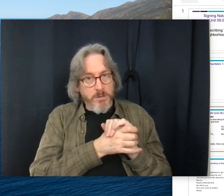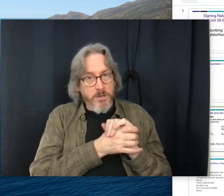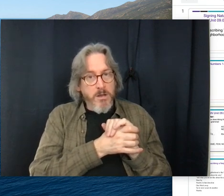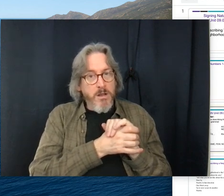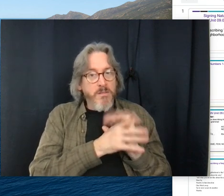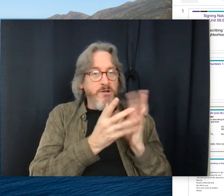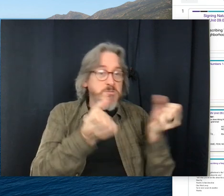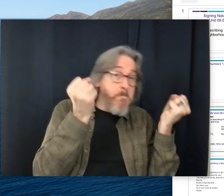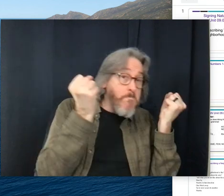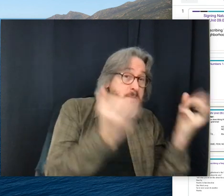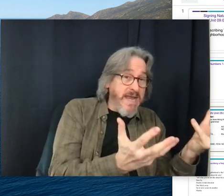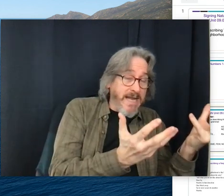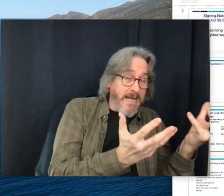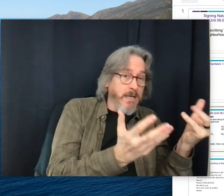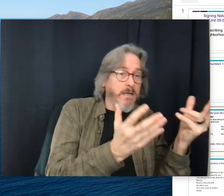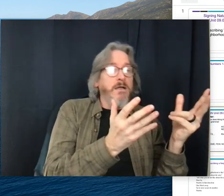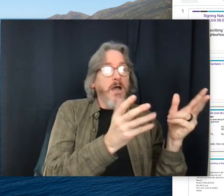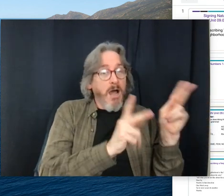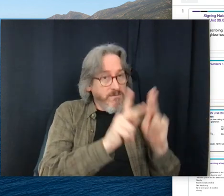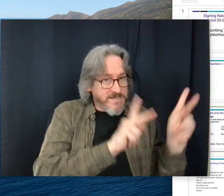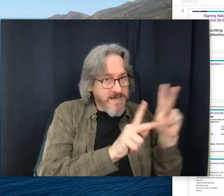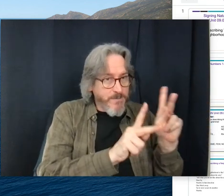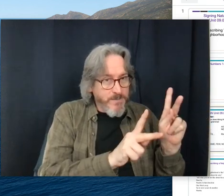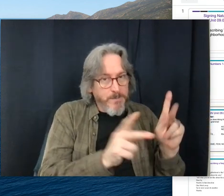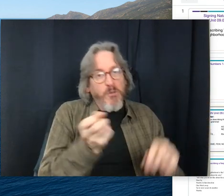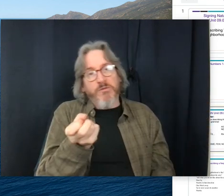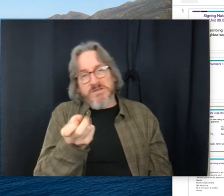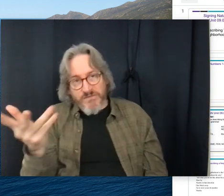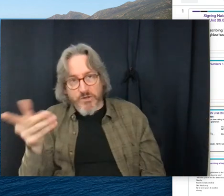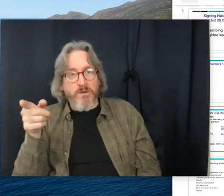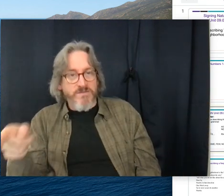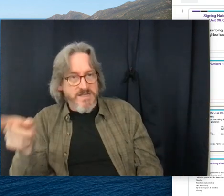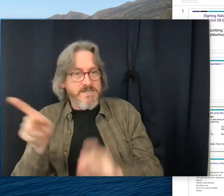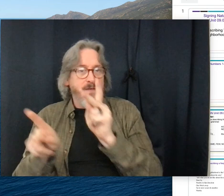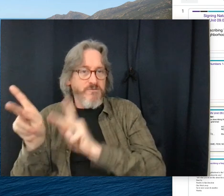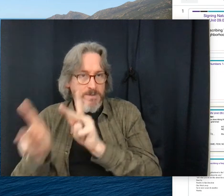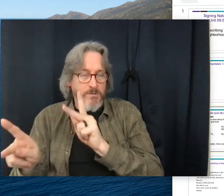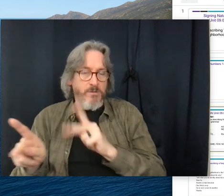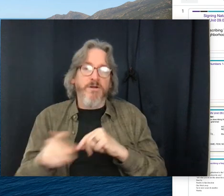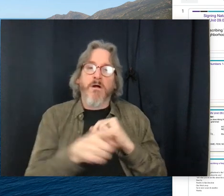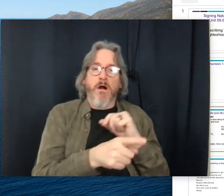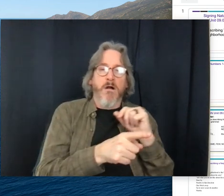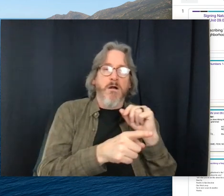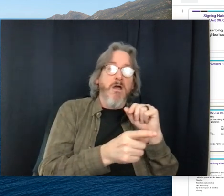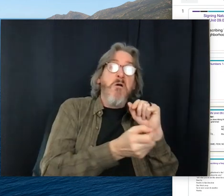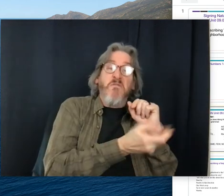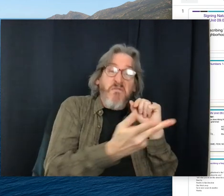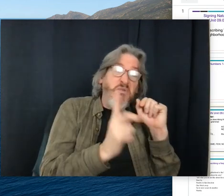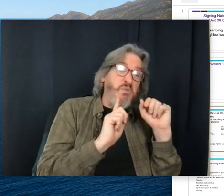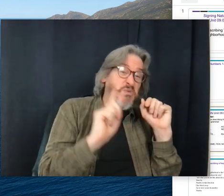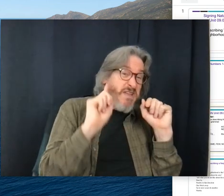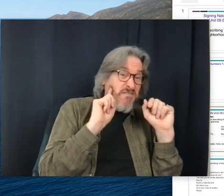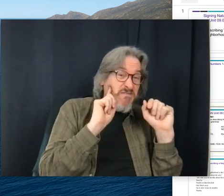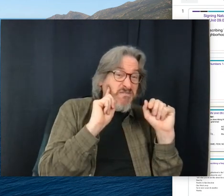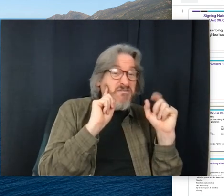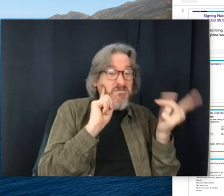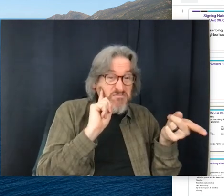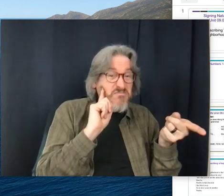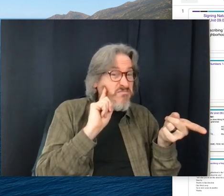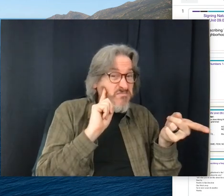neighborhood, there's many of this type of people. There's a few of this type of people. There are